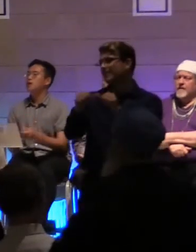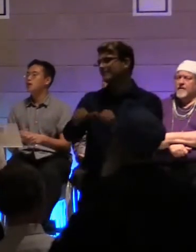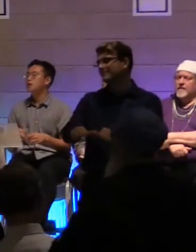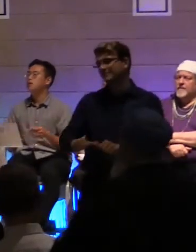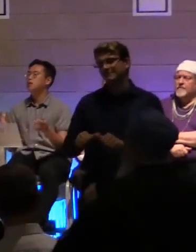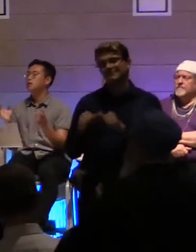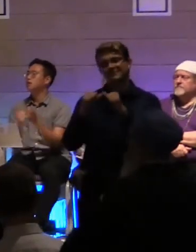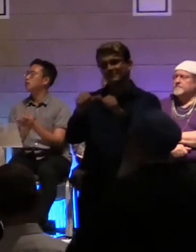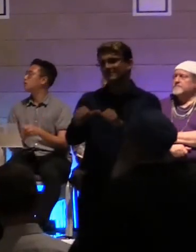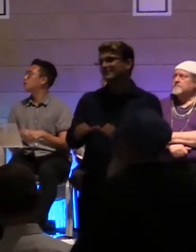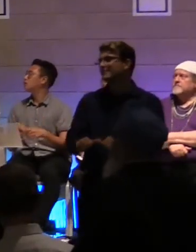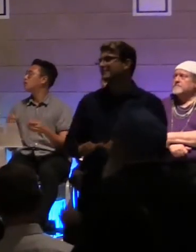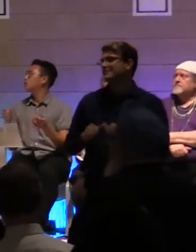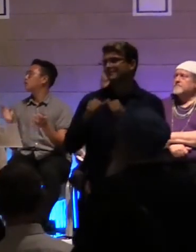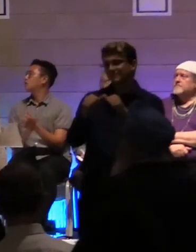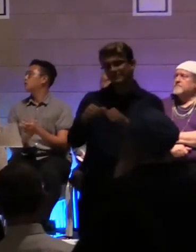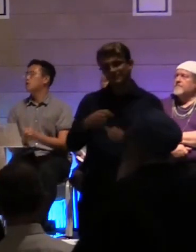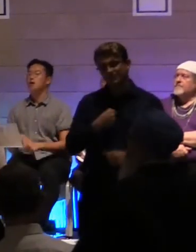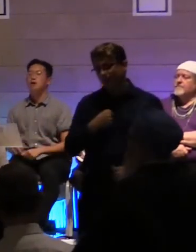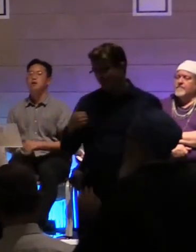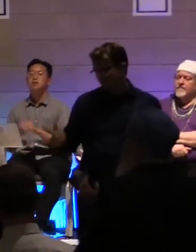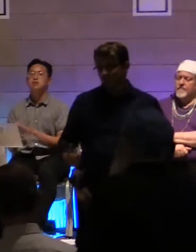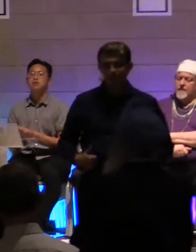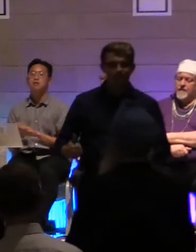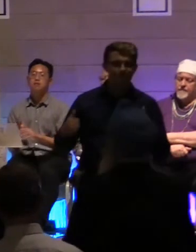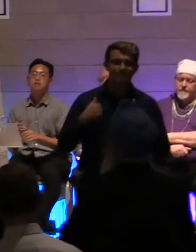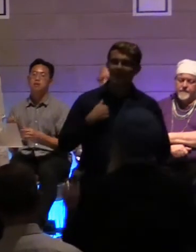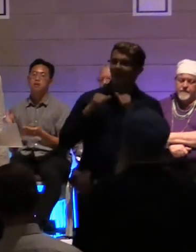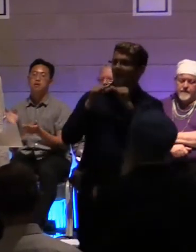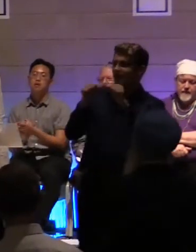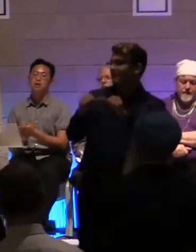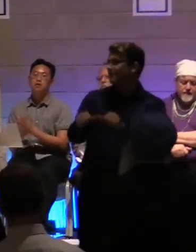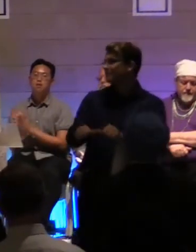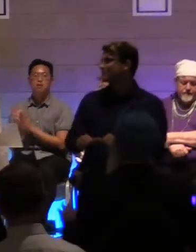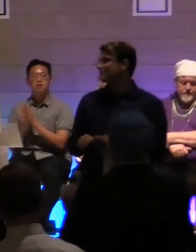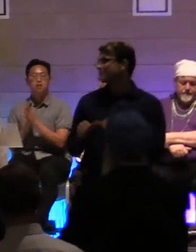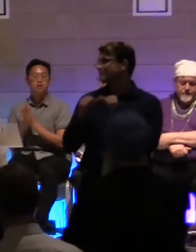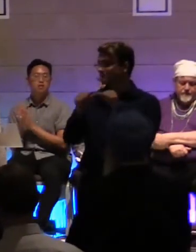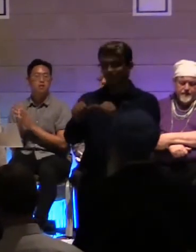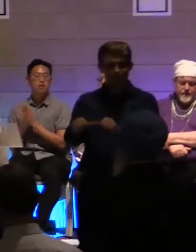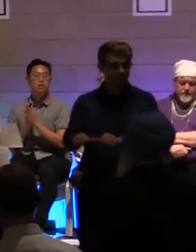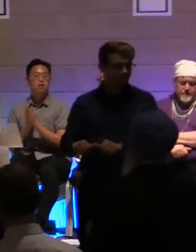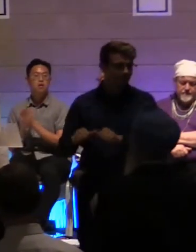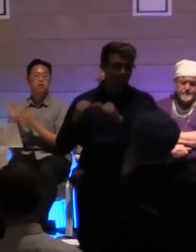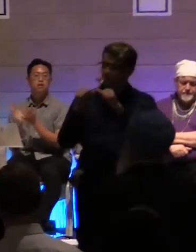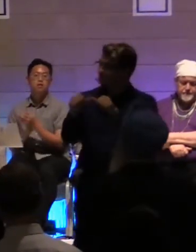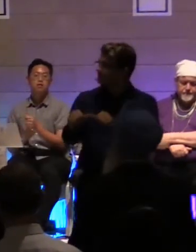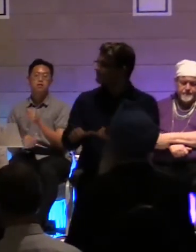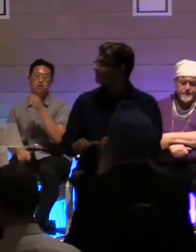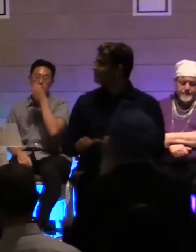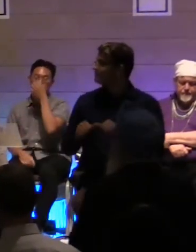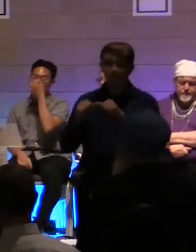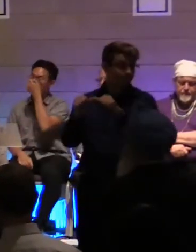survived it. Come on, say it again. I survived it. Now I